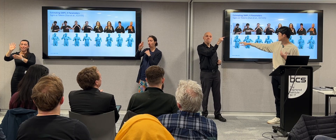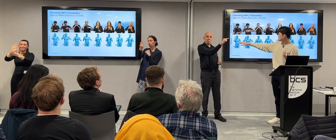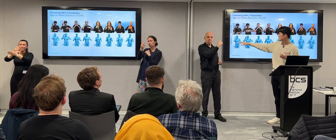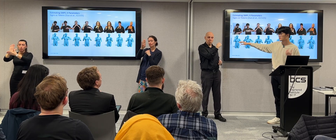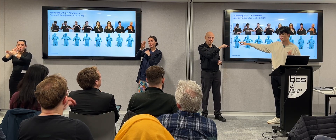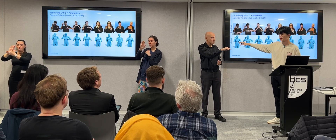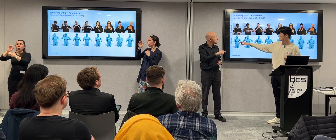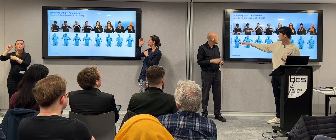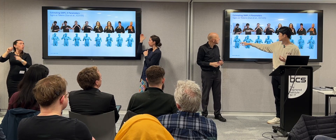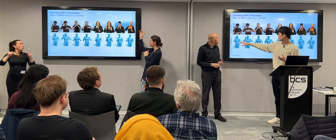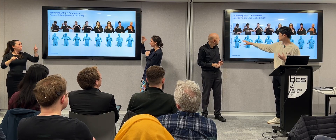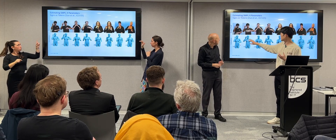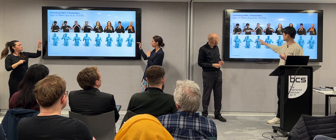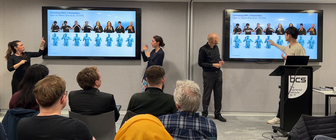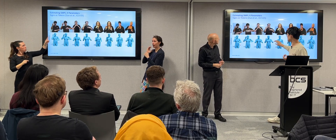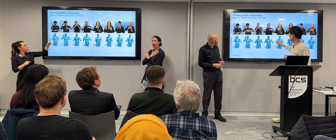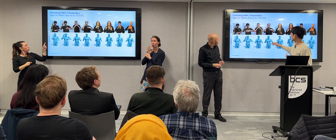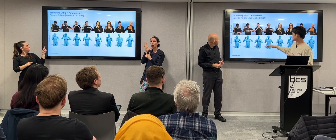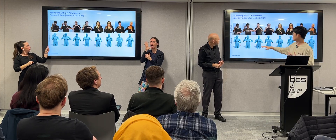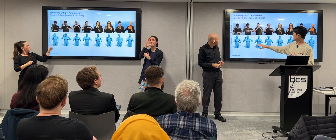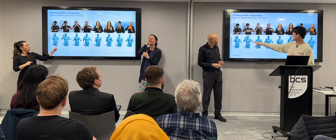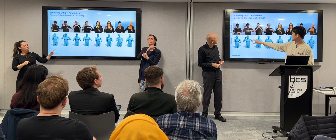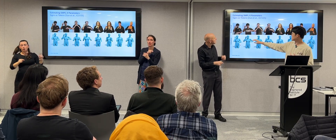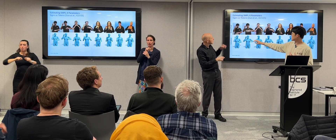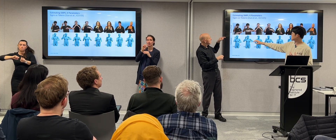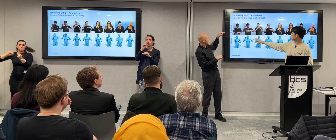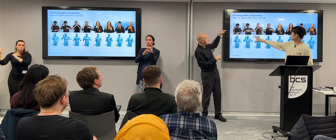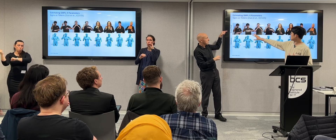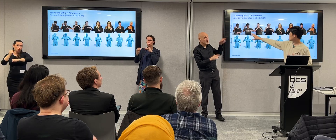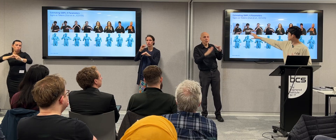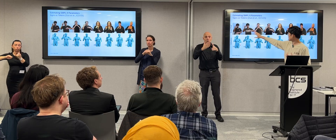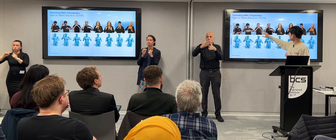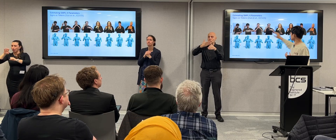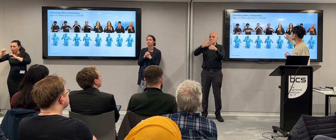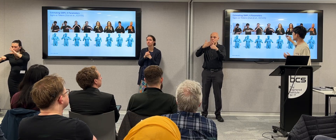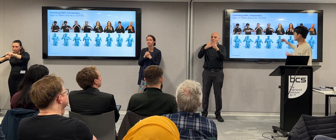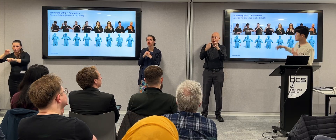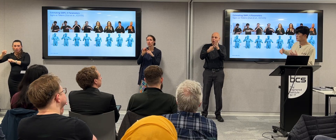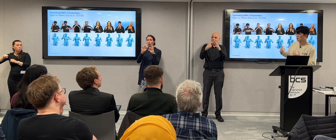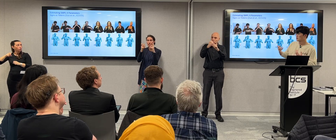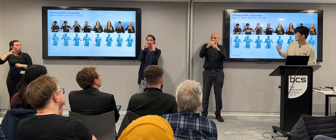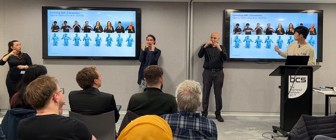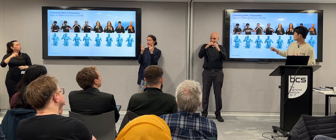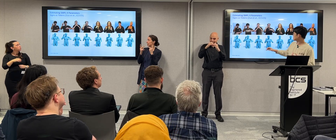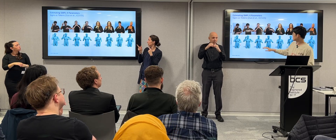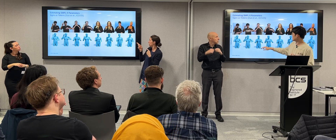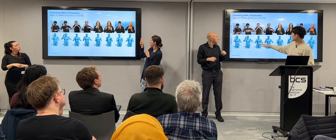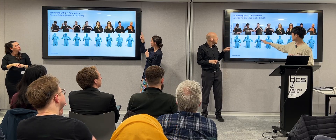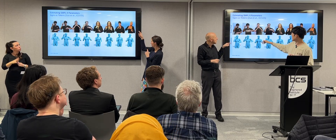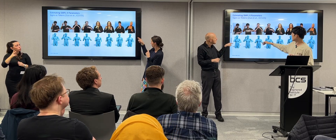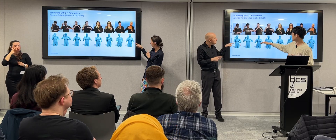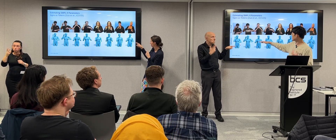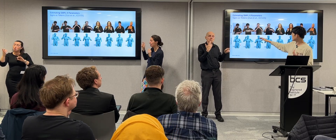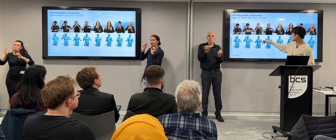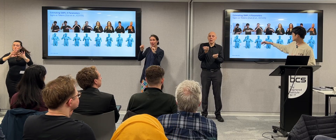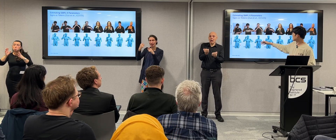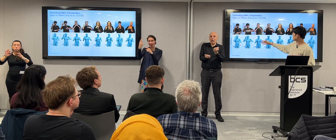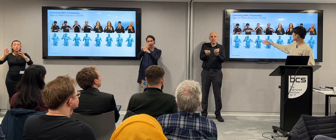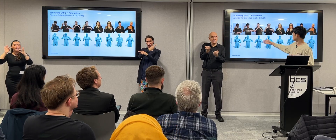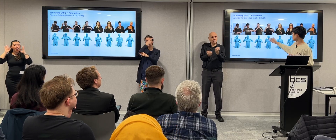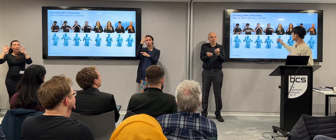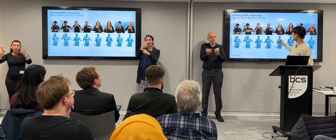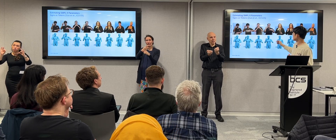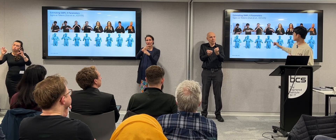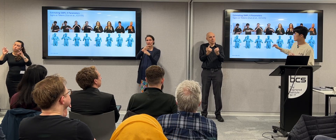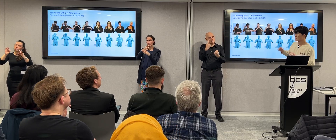our estimated motions. So we can see that our pipeline can accurately reconstruct